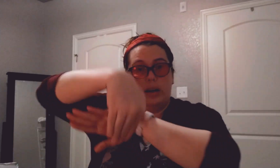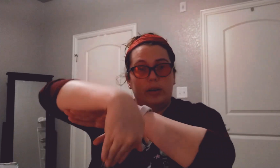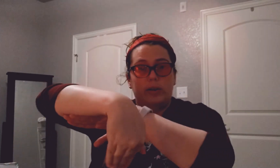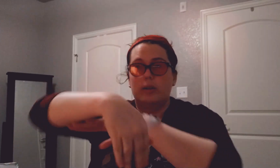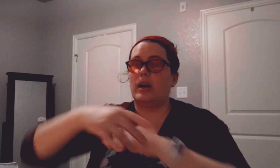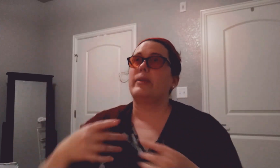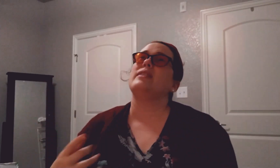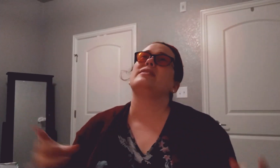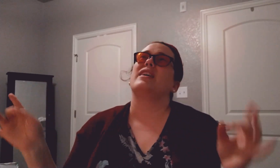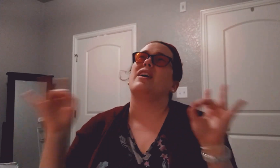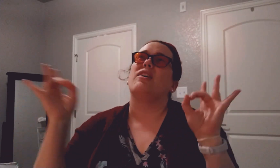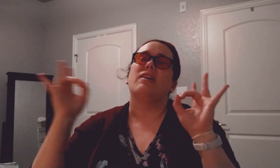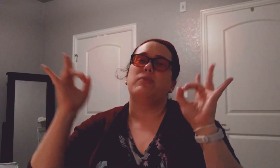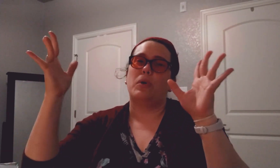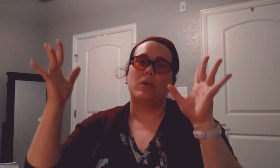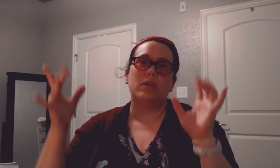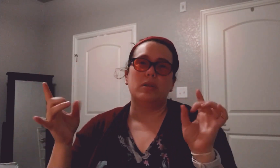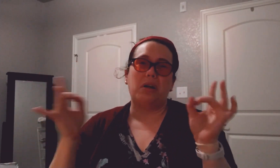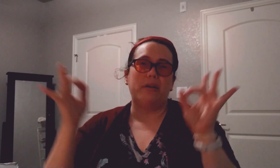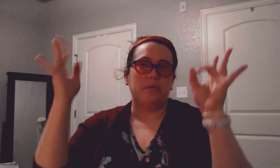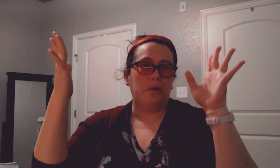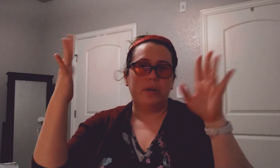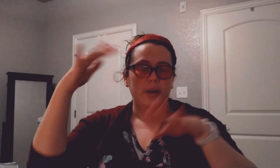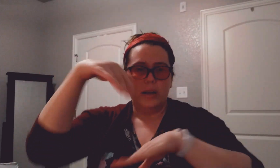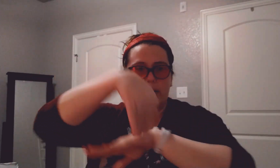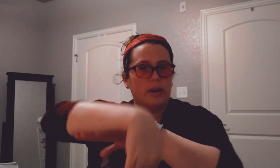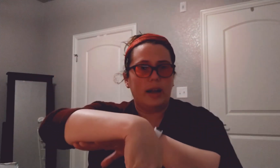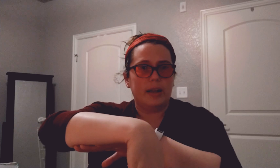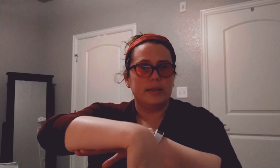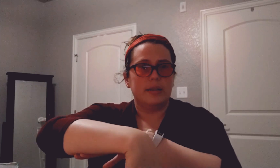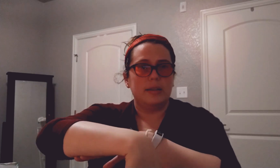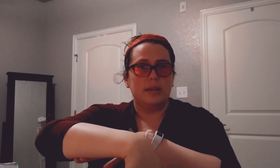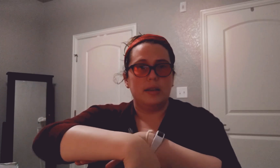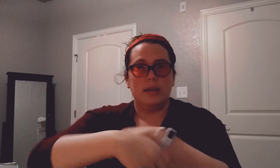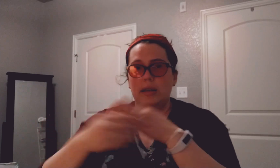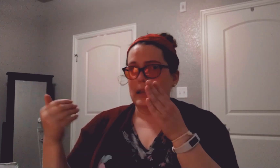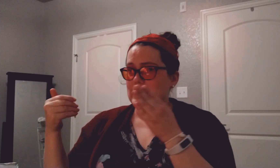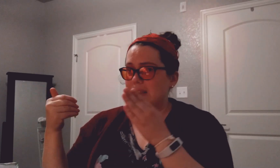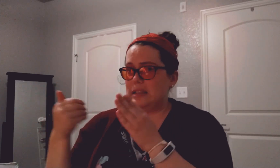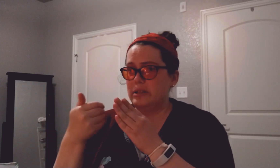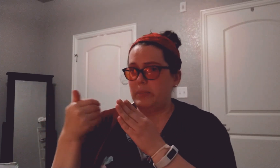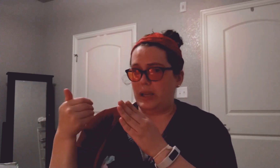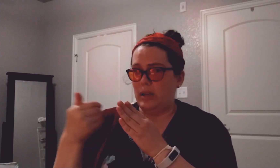night. I think I signed awful of night is near me.